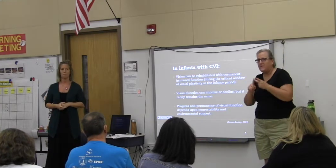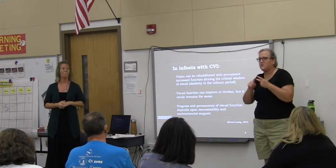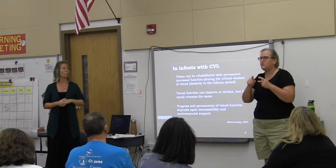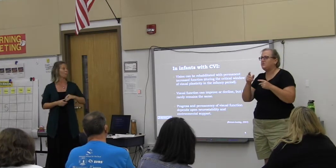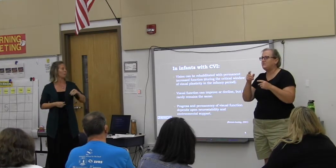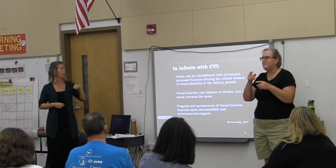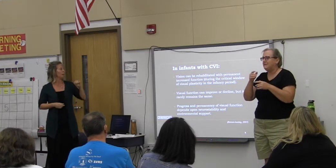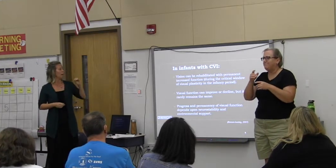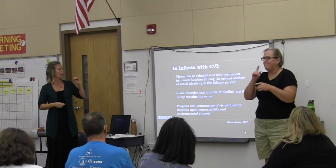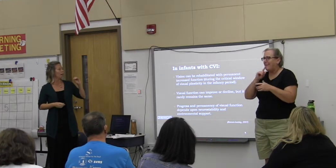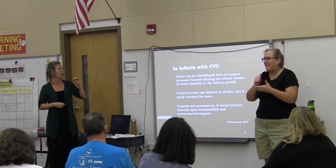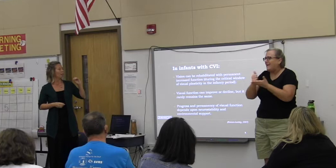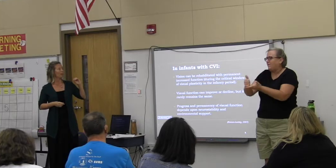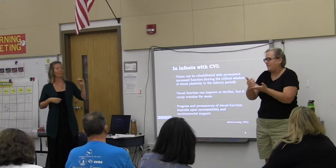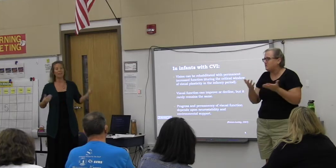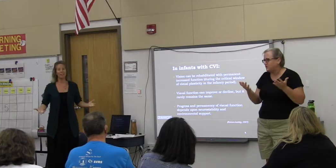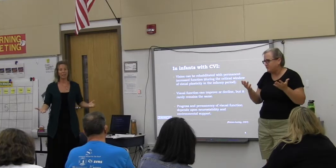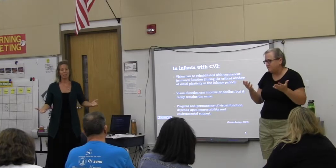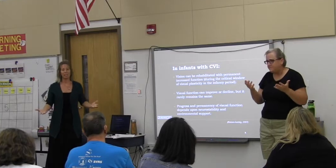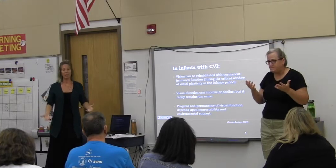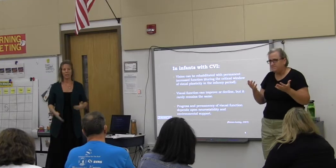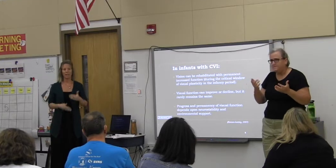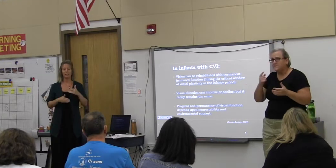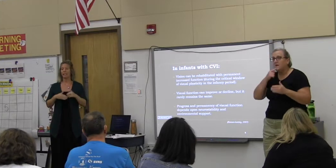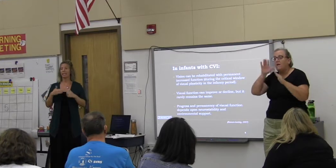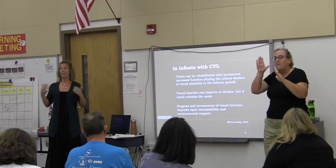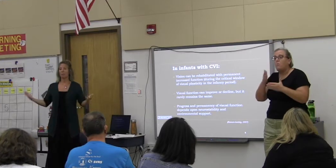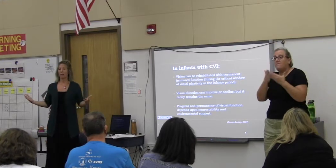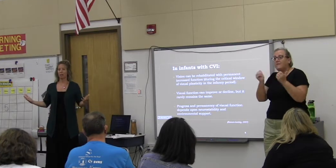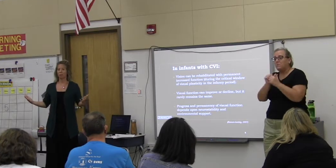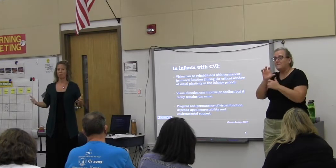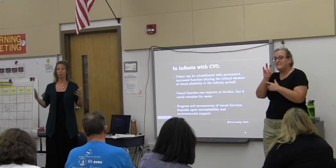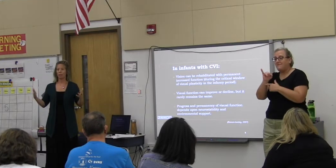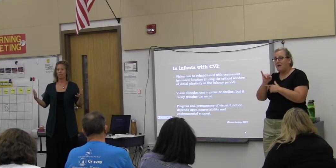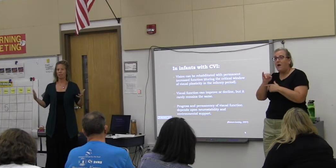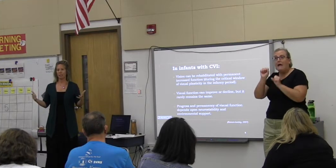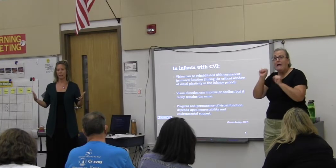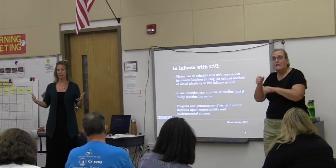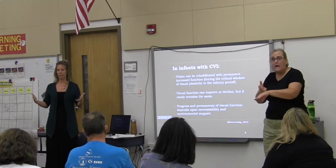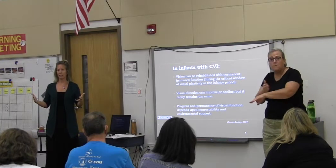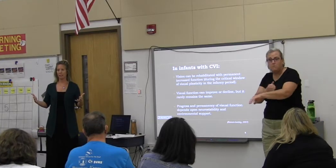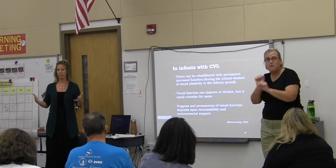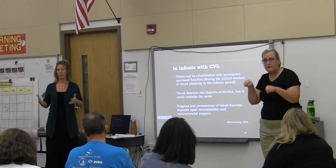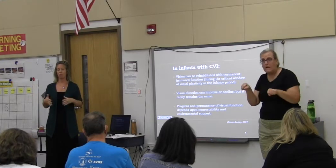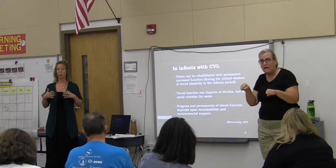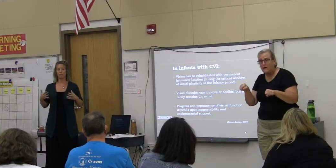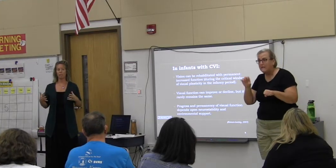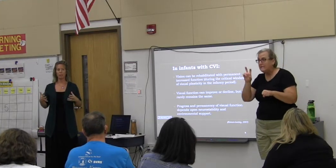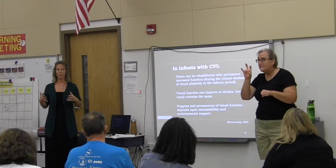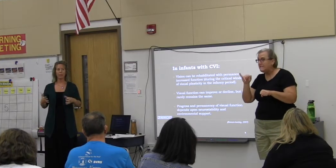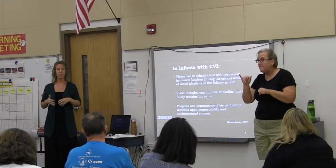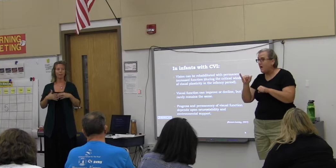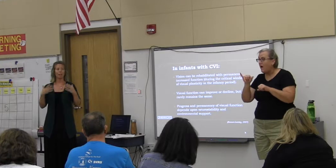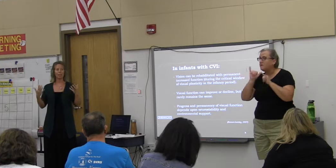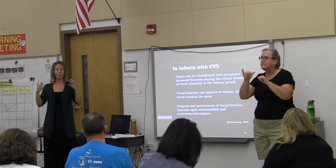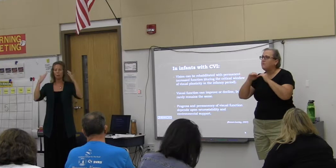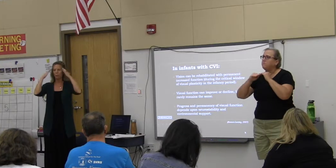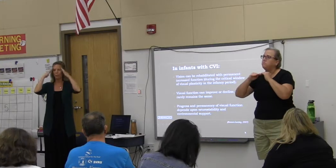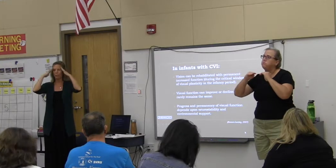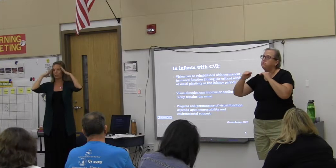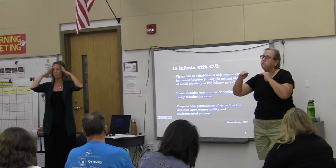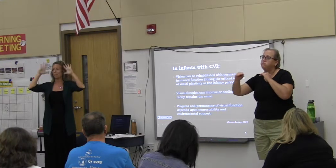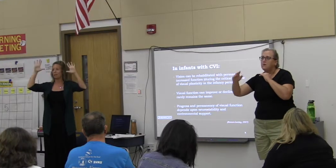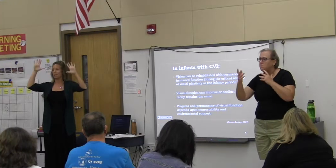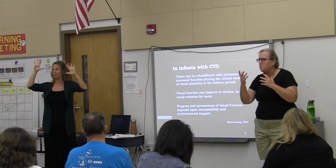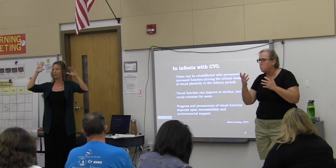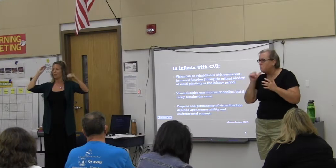place. The great thing about CVI is that it can get better. Rarely does it ever stay the same. So with CVI, and because our